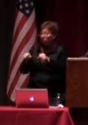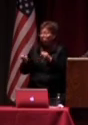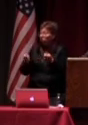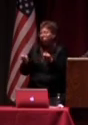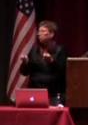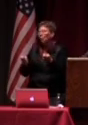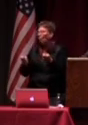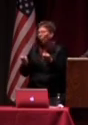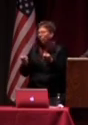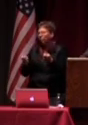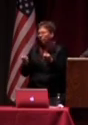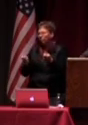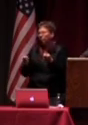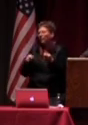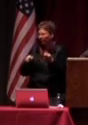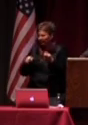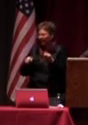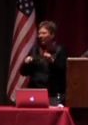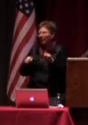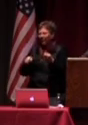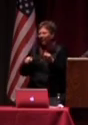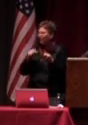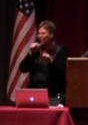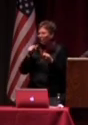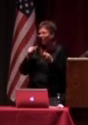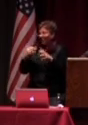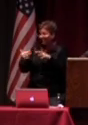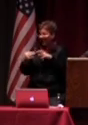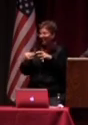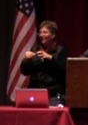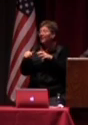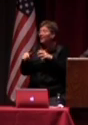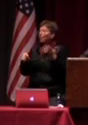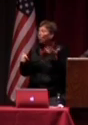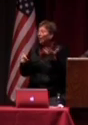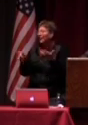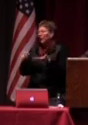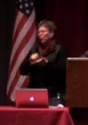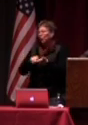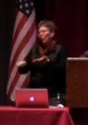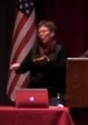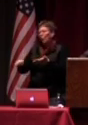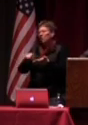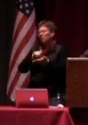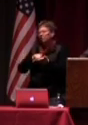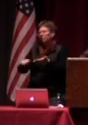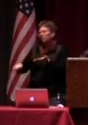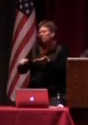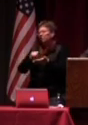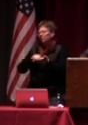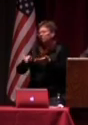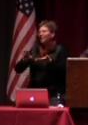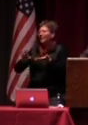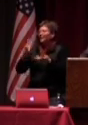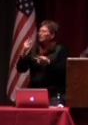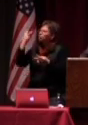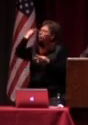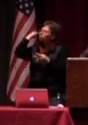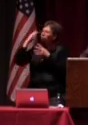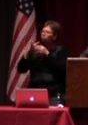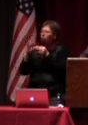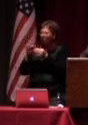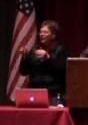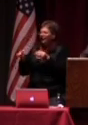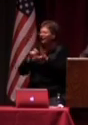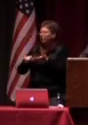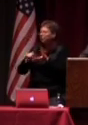legacy. And he wouldn't fight it with weapons of war, he would fight it with pen and paper, as he dictated memoirs and reminiscences to